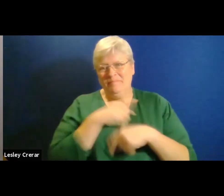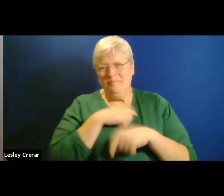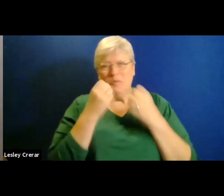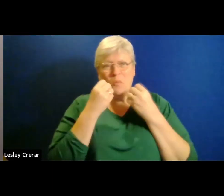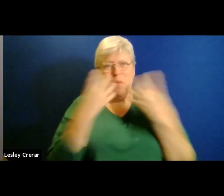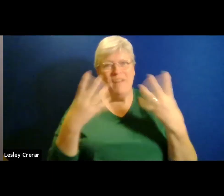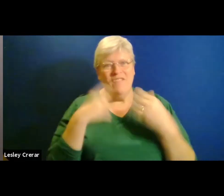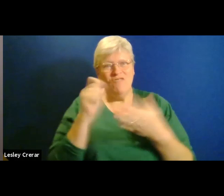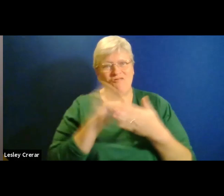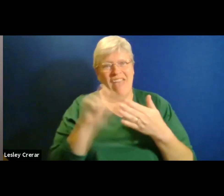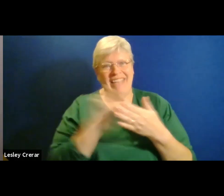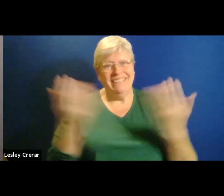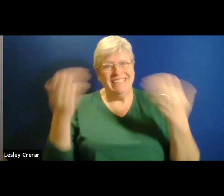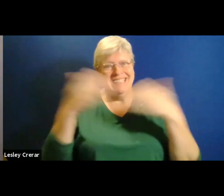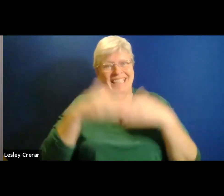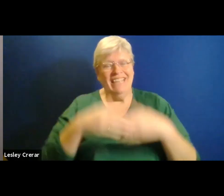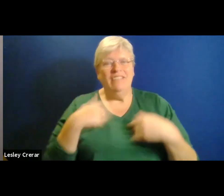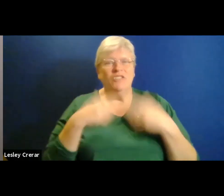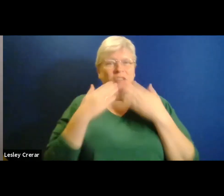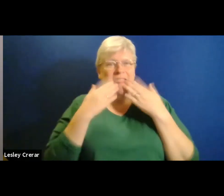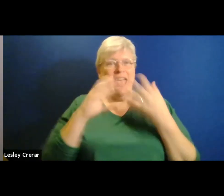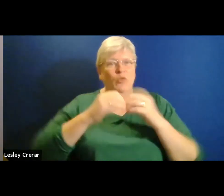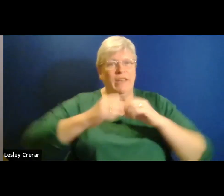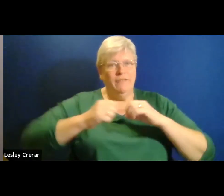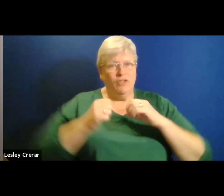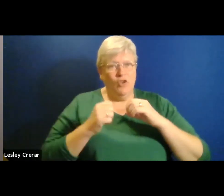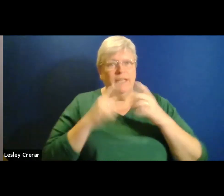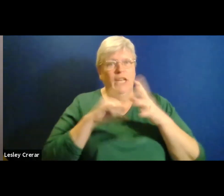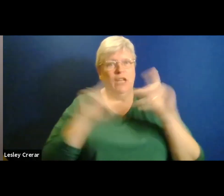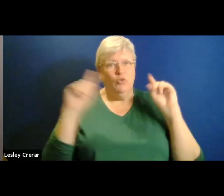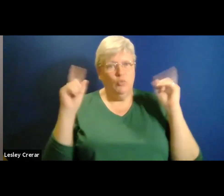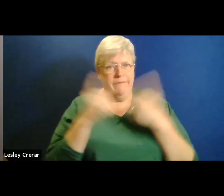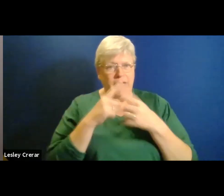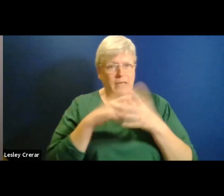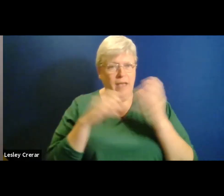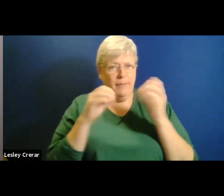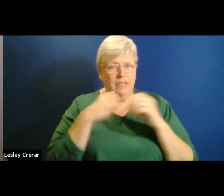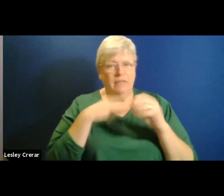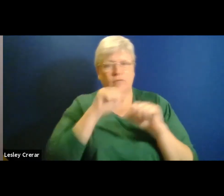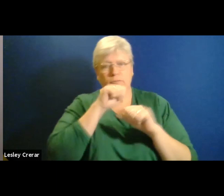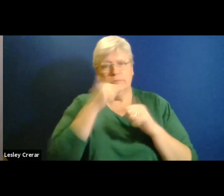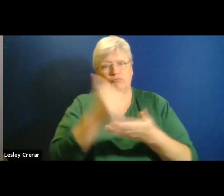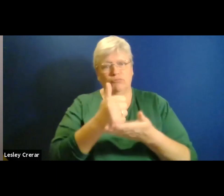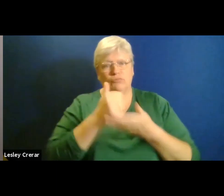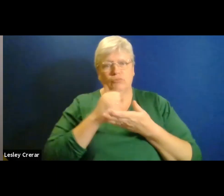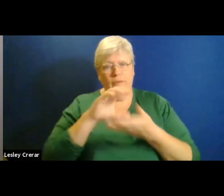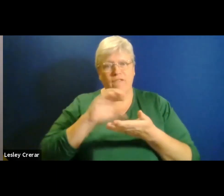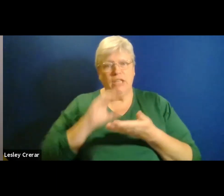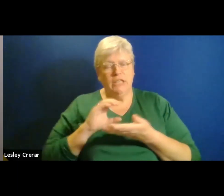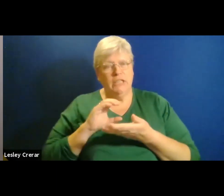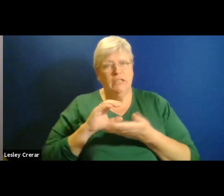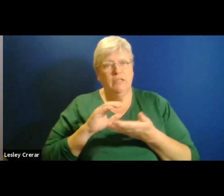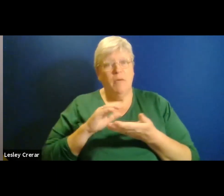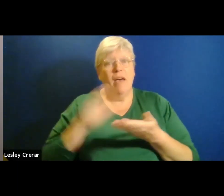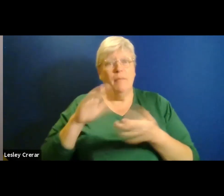here this evening. We have to thank Creative Scotland and the University of Aberdeen for very kindly funding this, and Leopard Arts and pushing out the boat, of